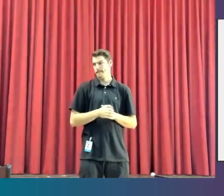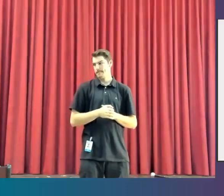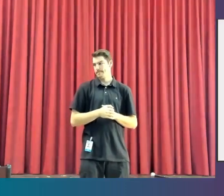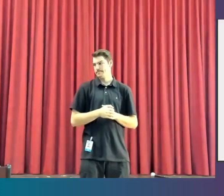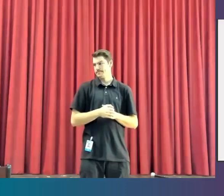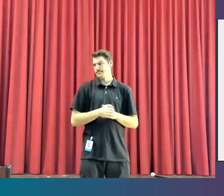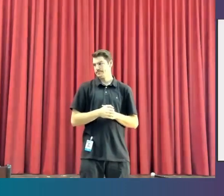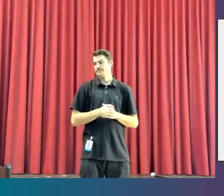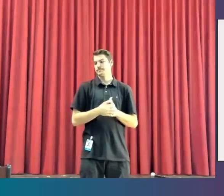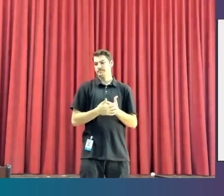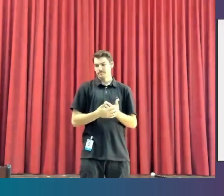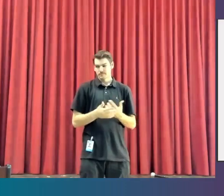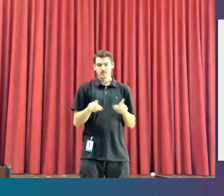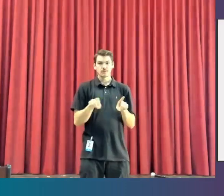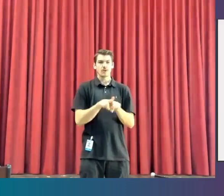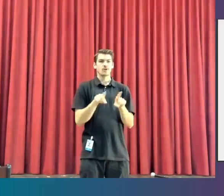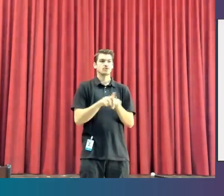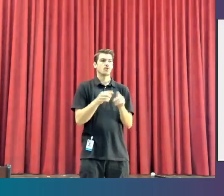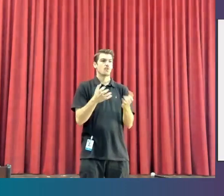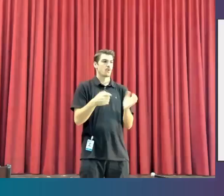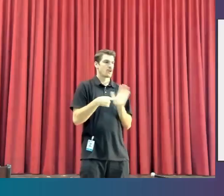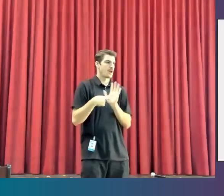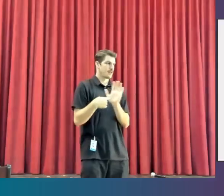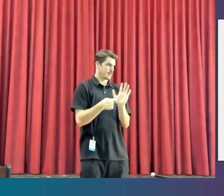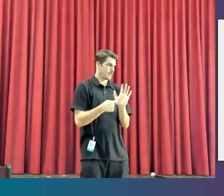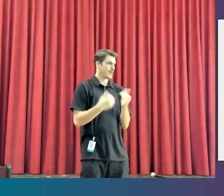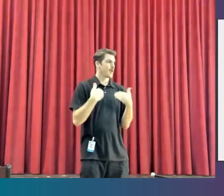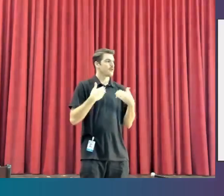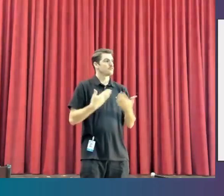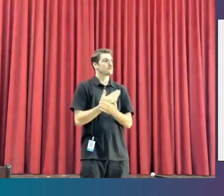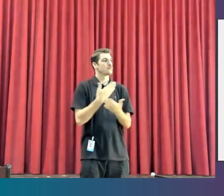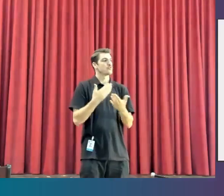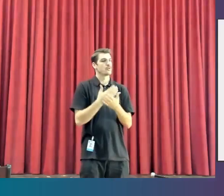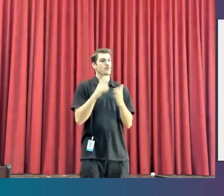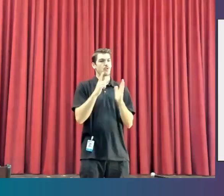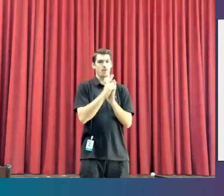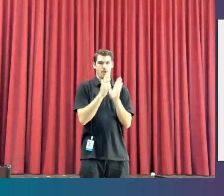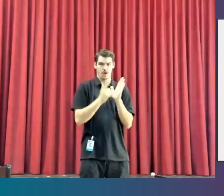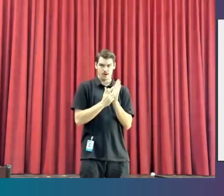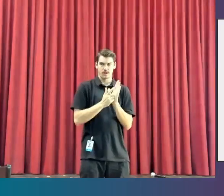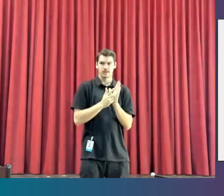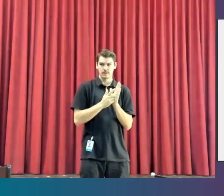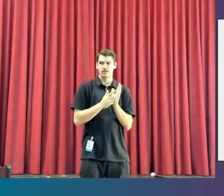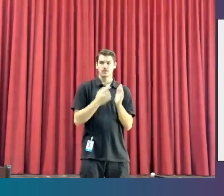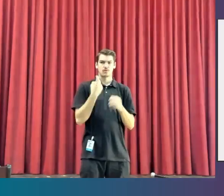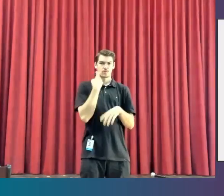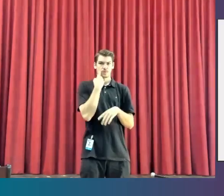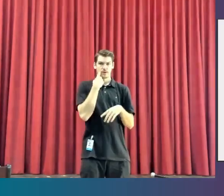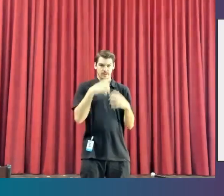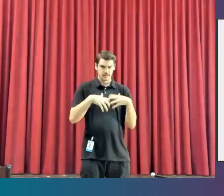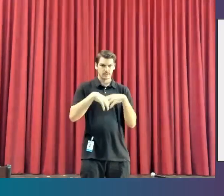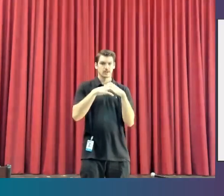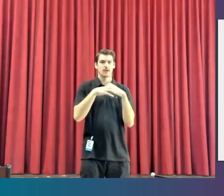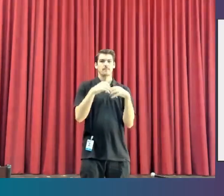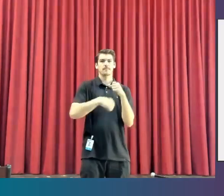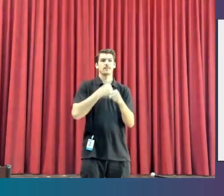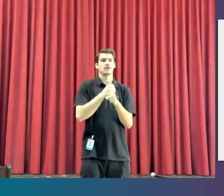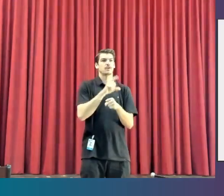So I also want to highlight that we had a new law go into effect at the start of 2024.